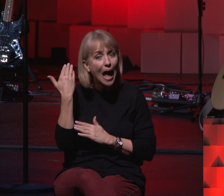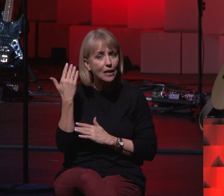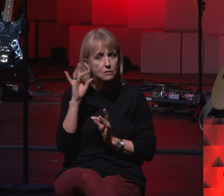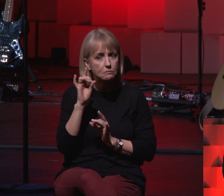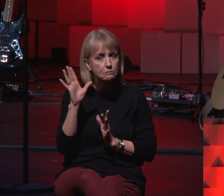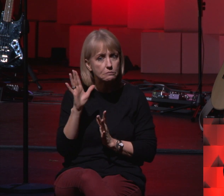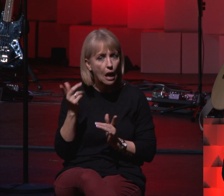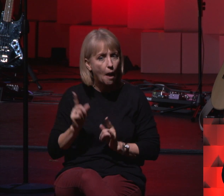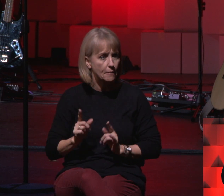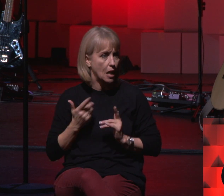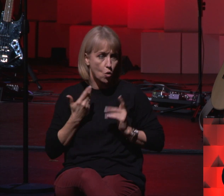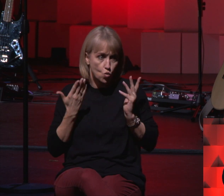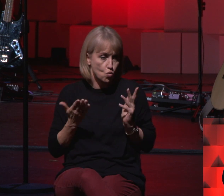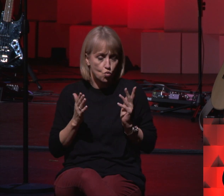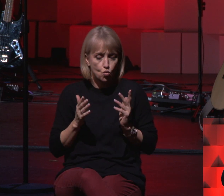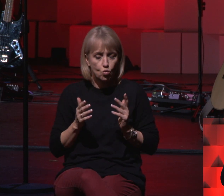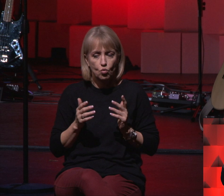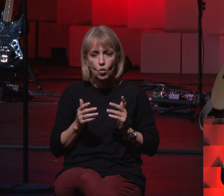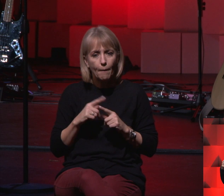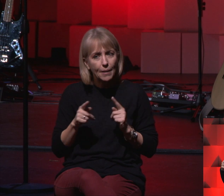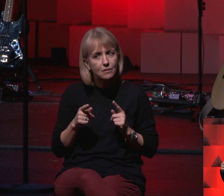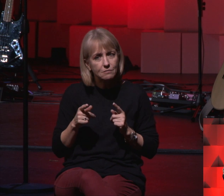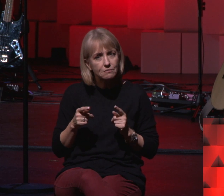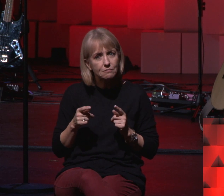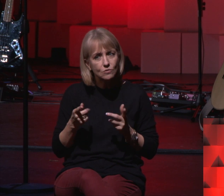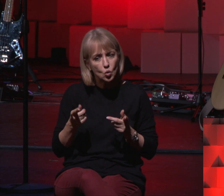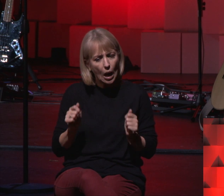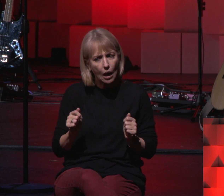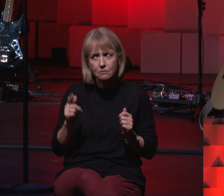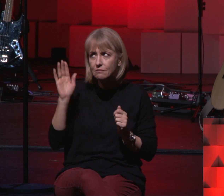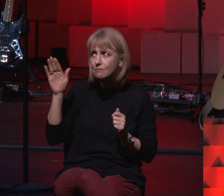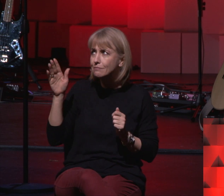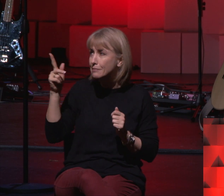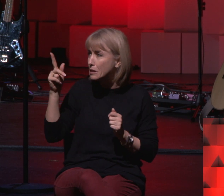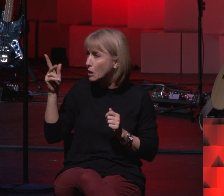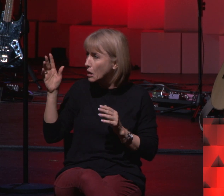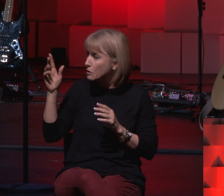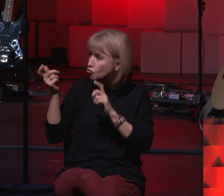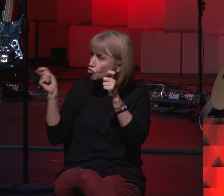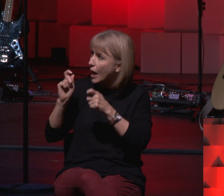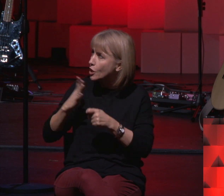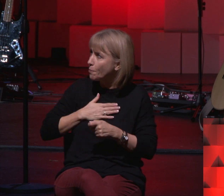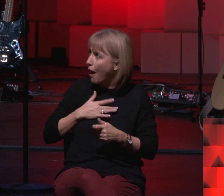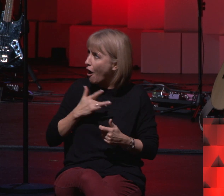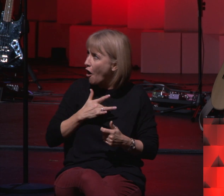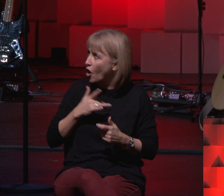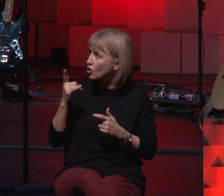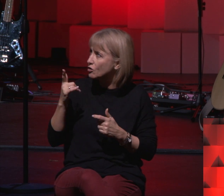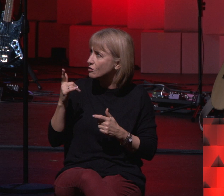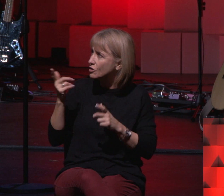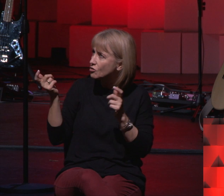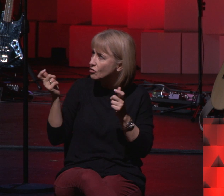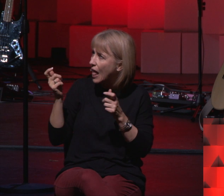disciples that just run to those other issues. But can you just pray that God will move you to the place? And you just decide, I am going to do an act